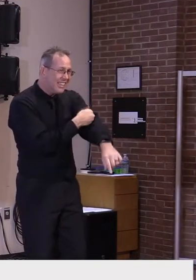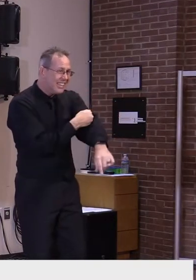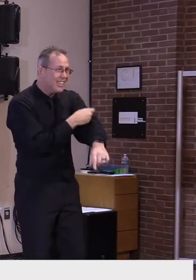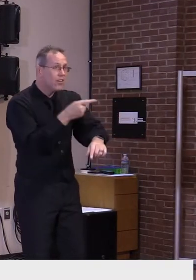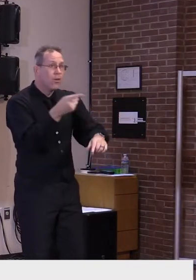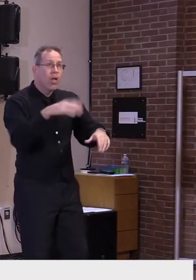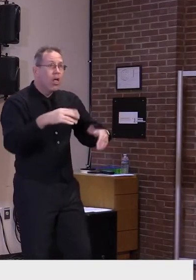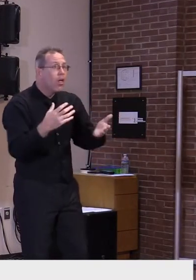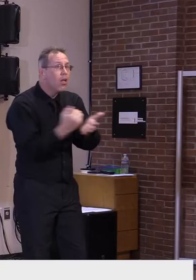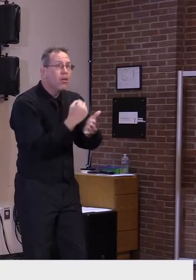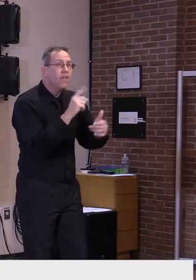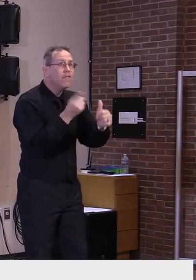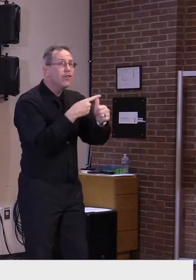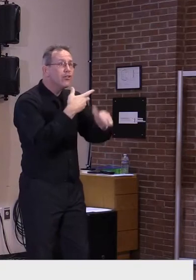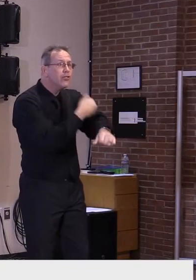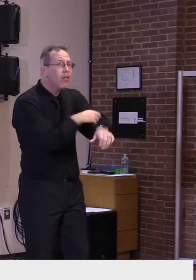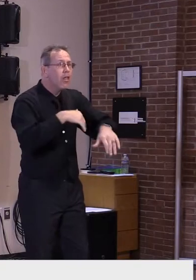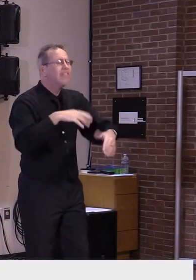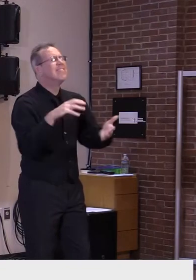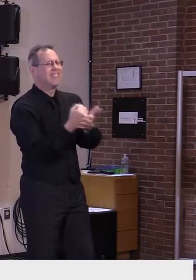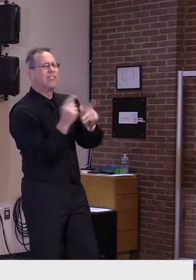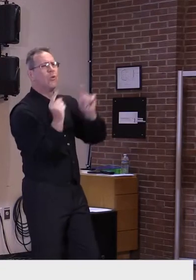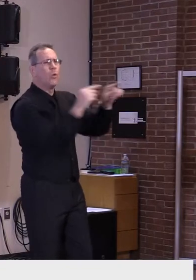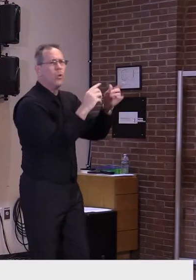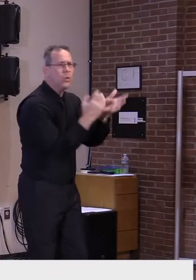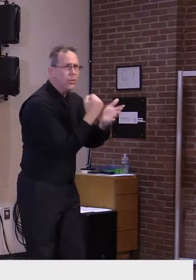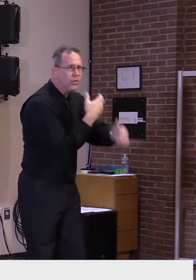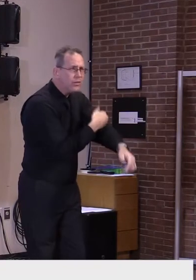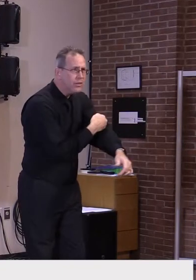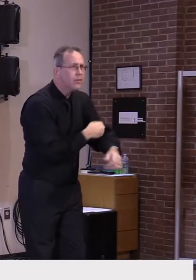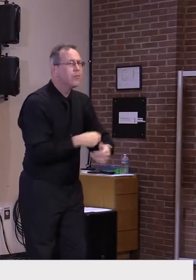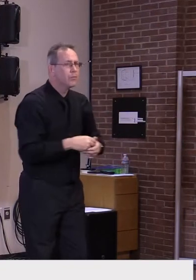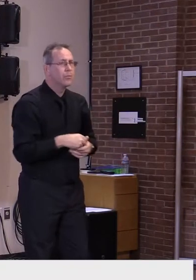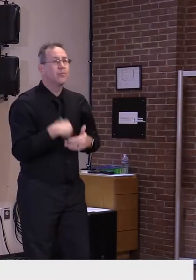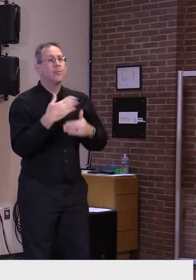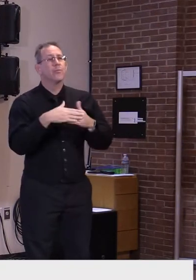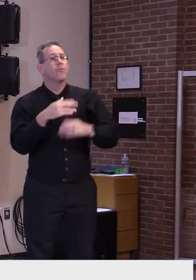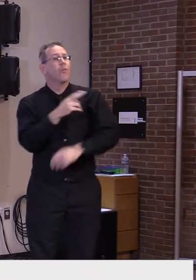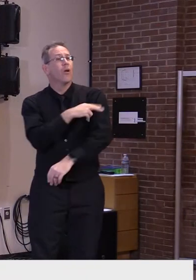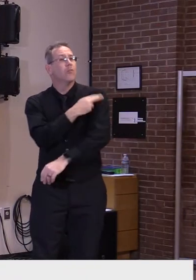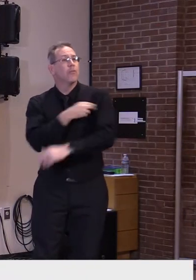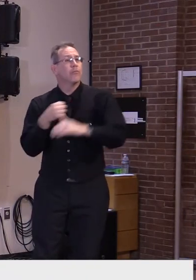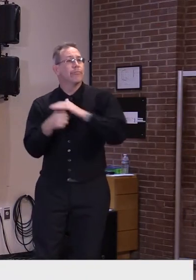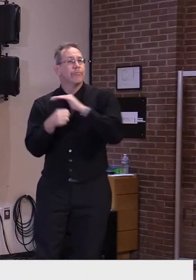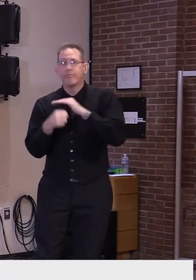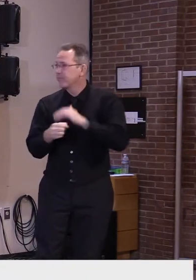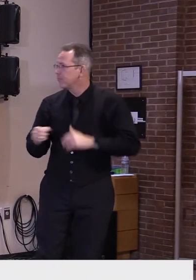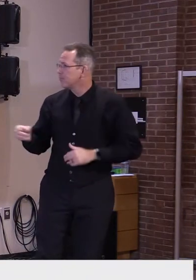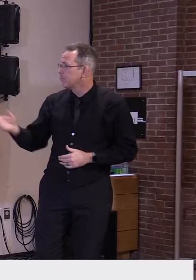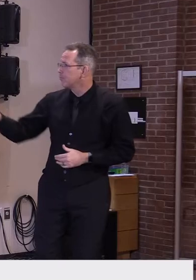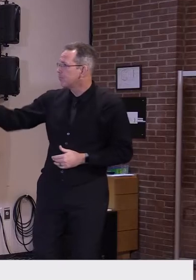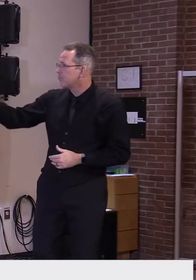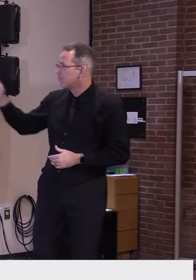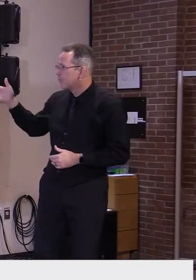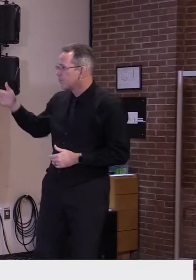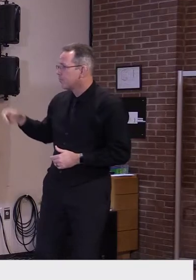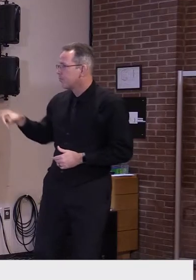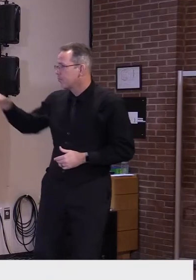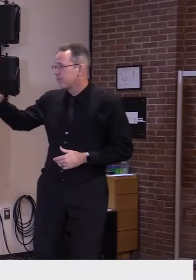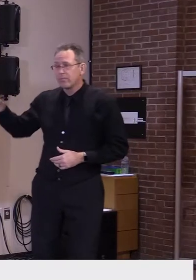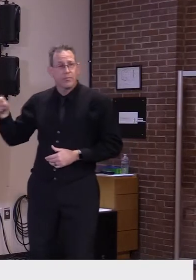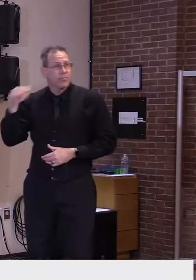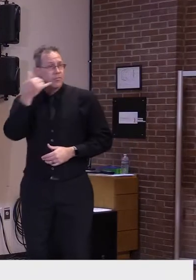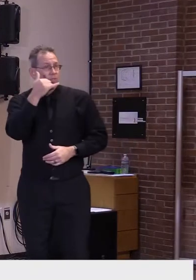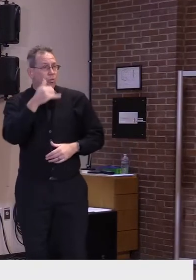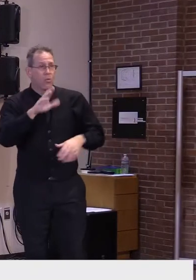at hospitalizations, again, a similar story. We see more people admitted to the hospital who are not fully vaccinated by about 2.2 times